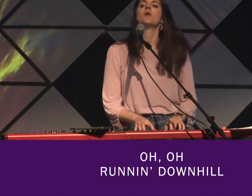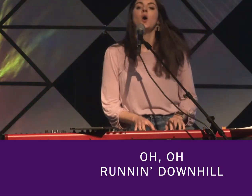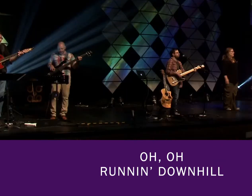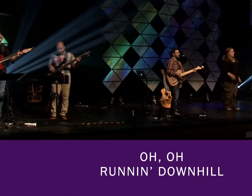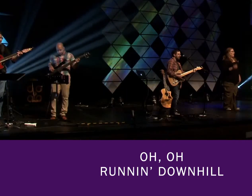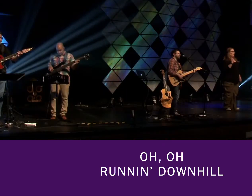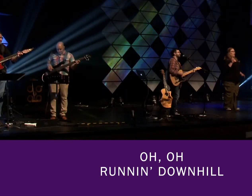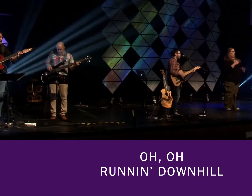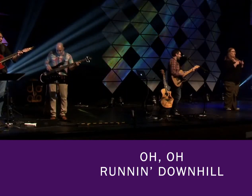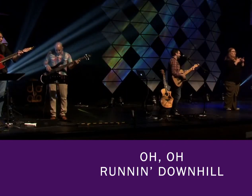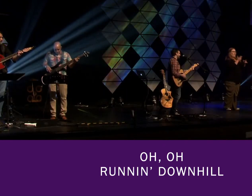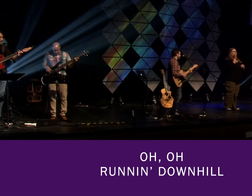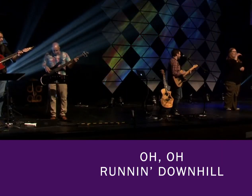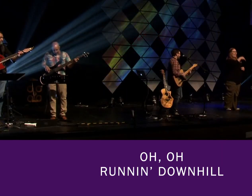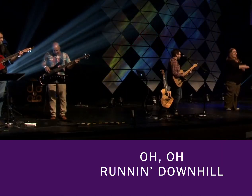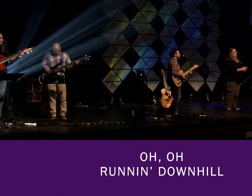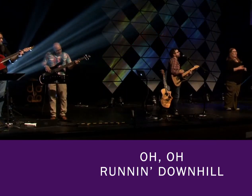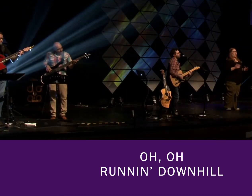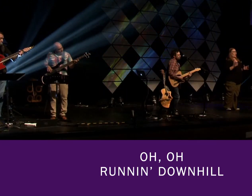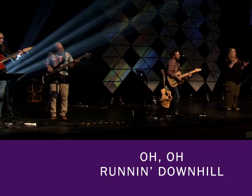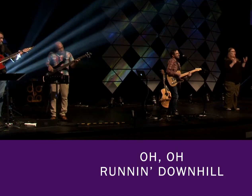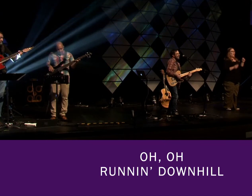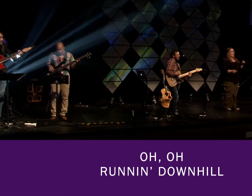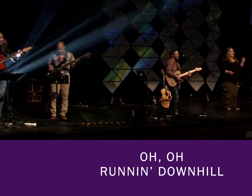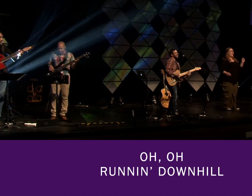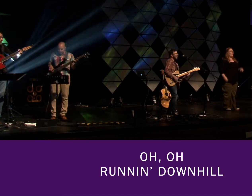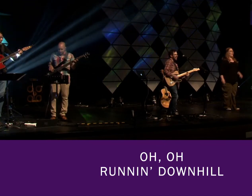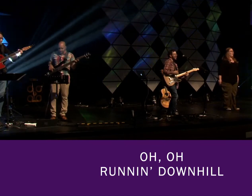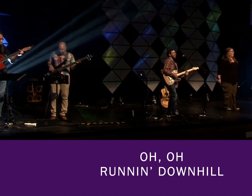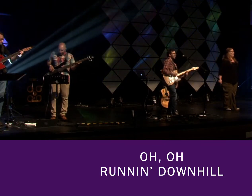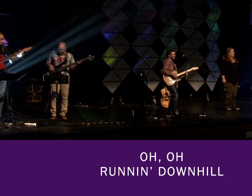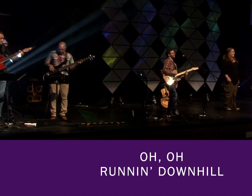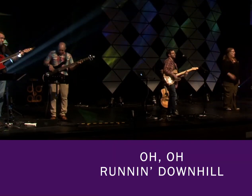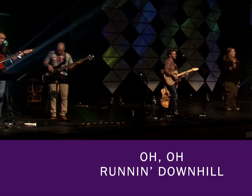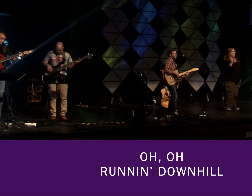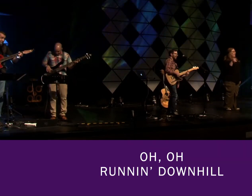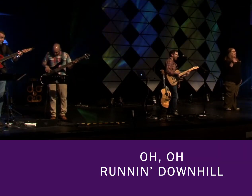yeah, running downhill. Oh